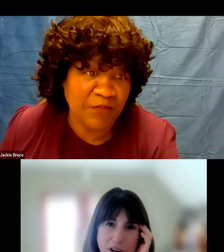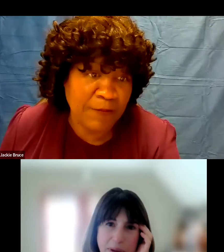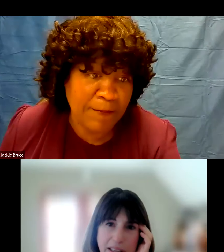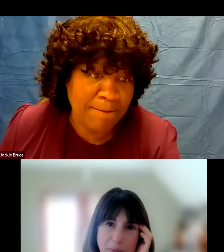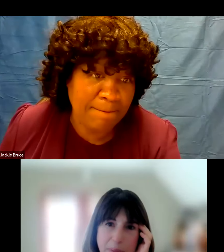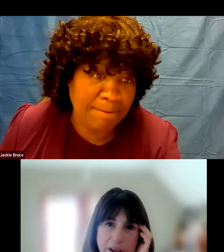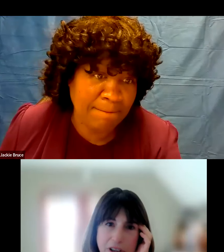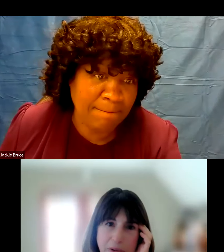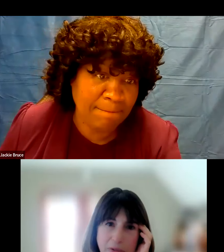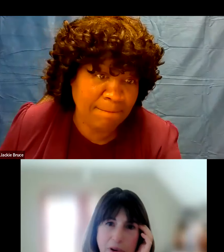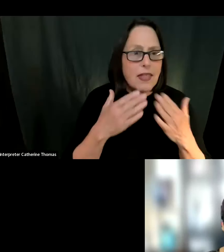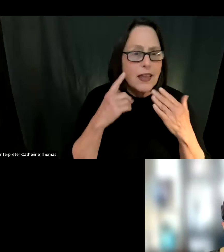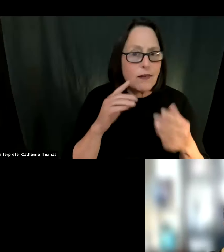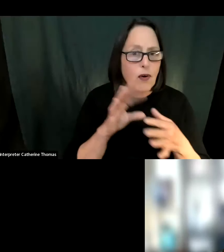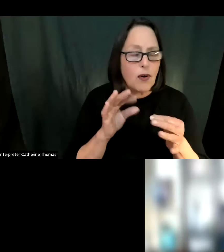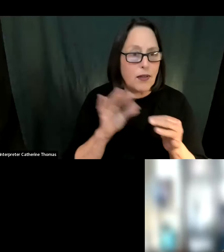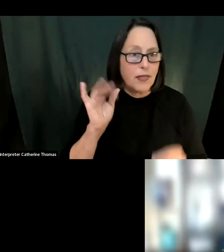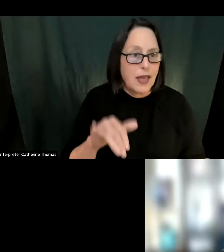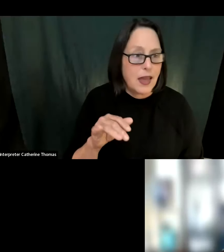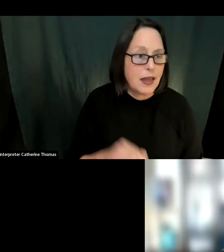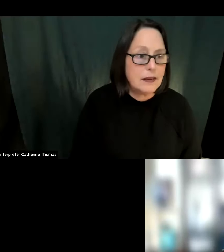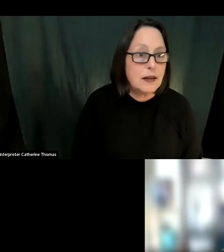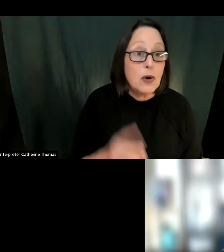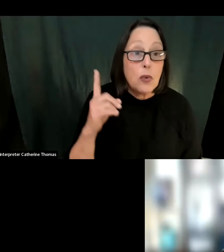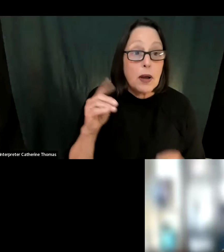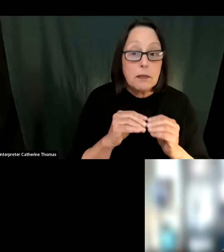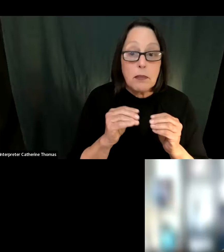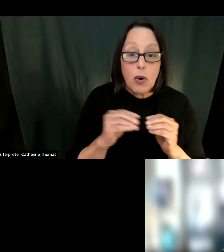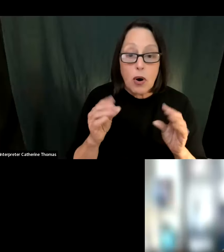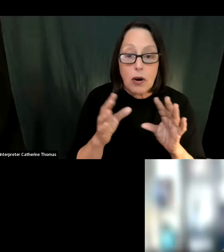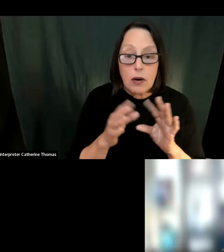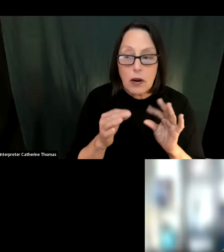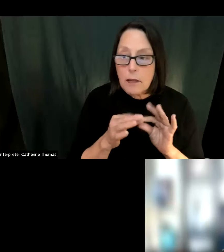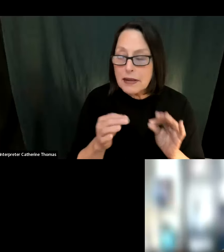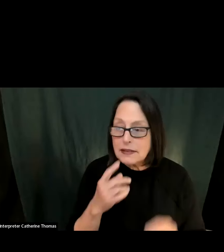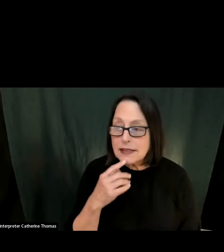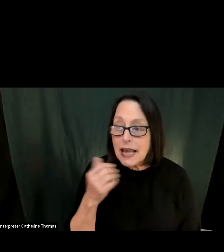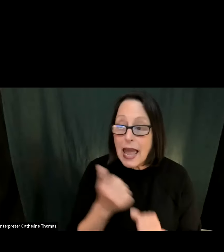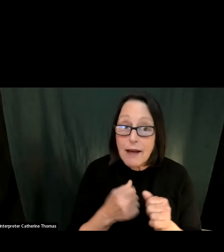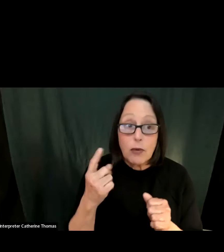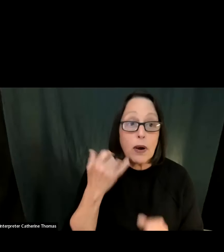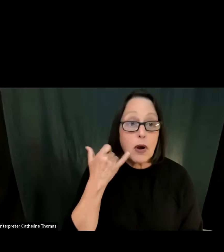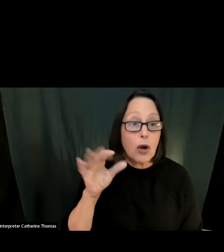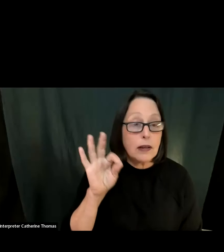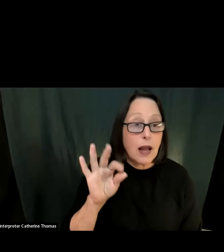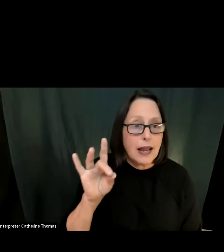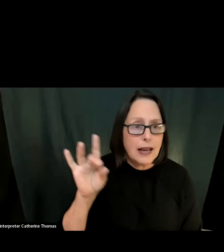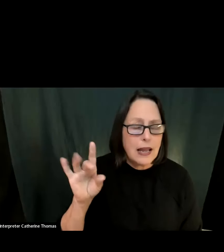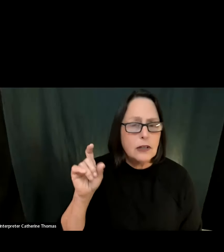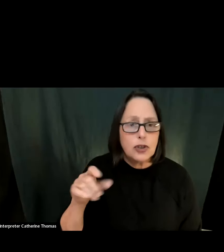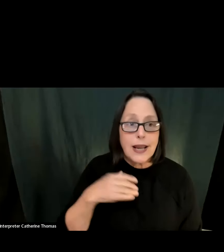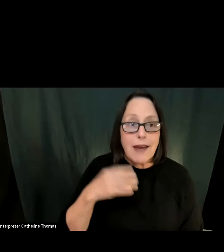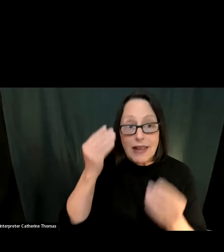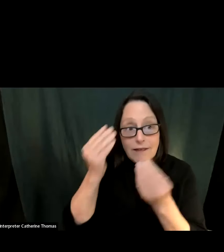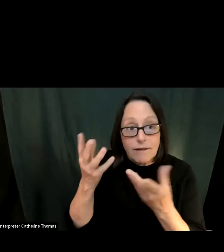Thanks for jumping in there, Bipasha. One more comment here from Puck. Everyone calling 988 should have the opportunity for informed consent around